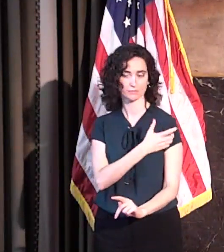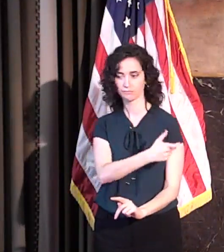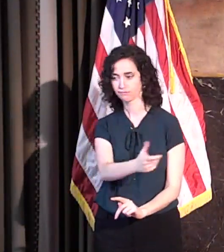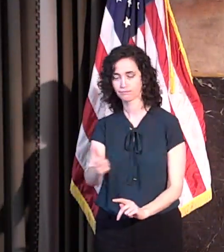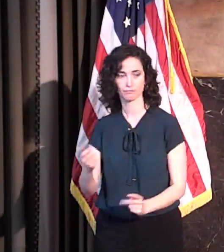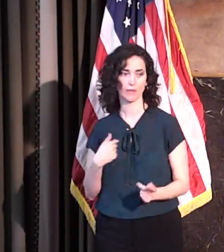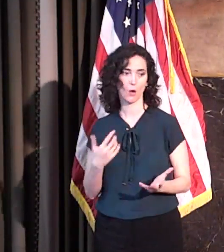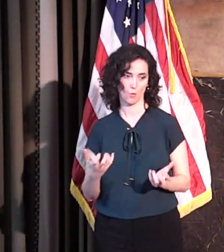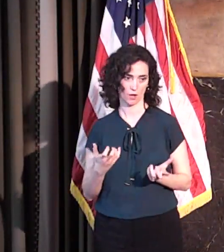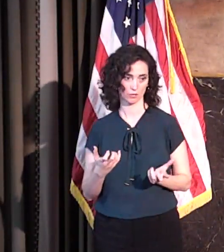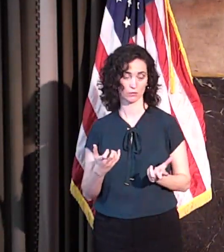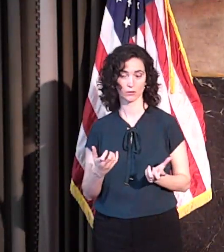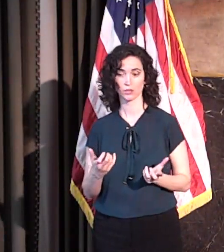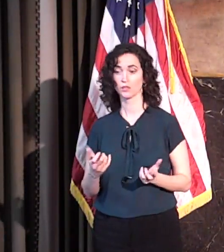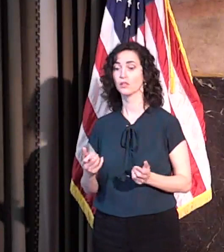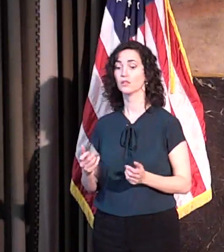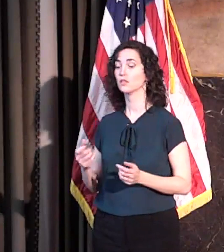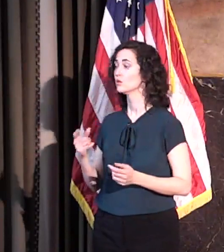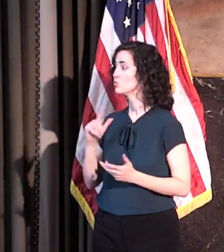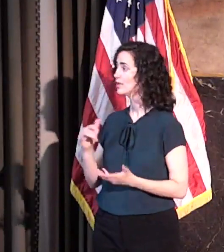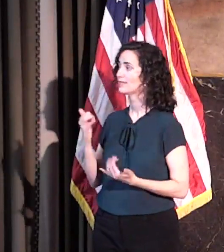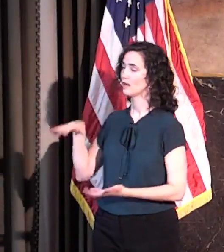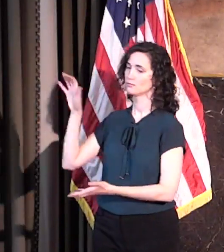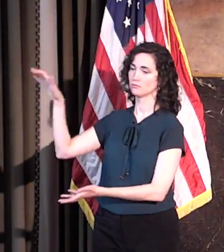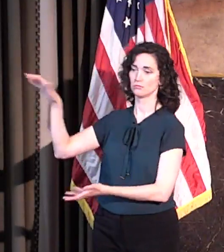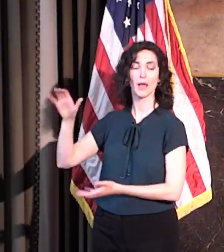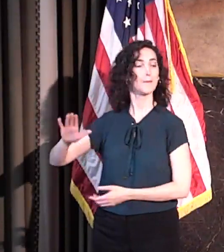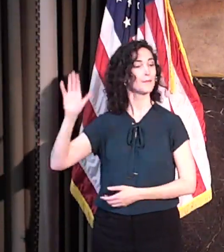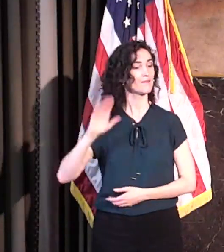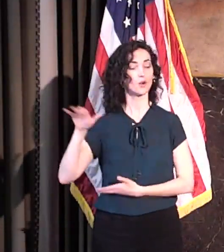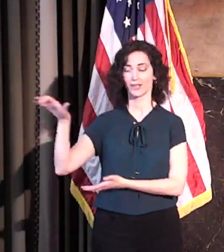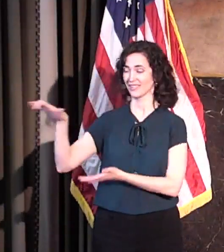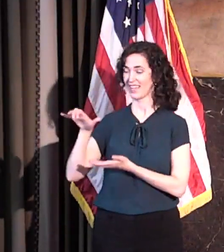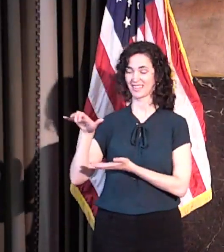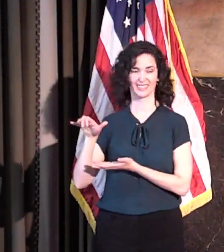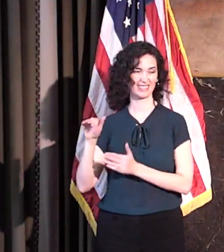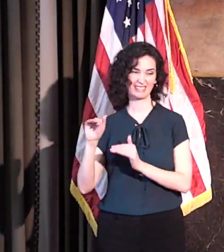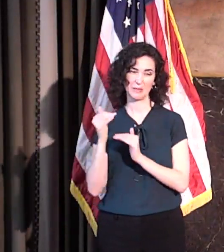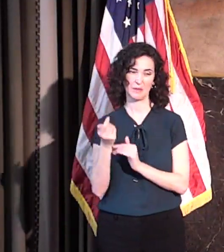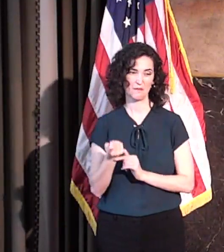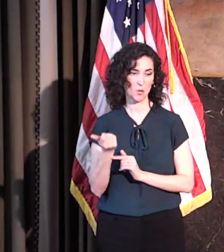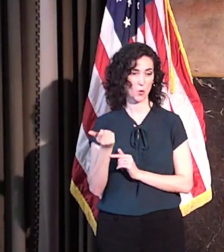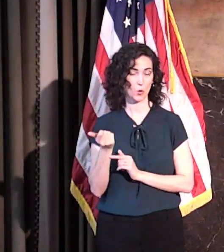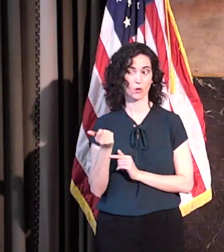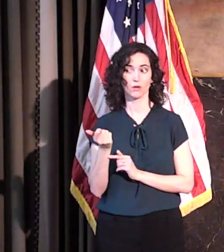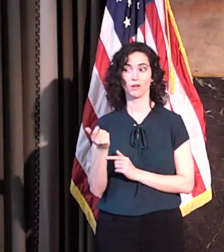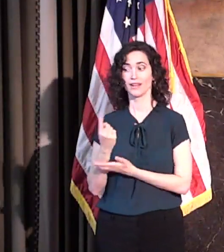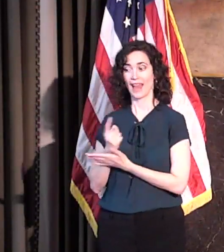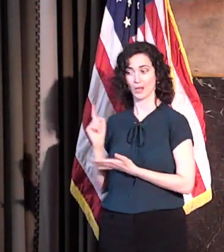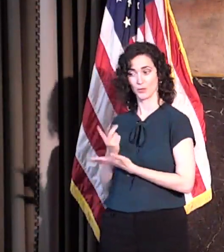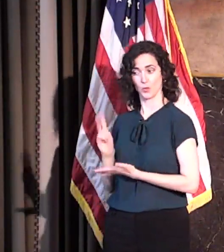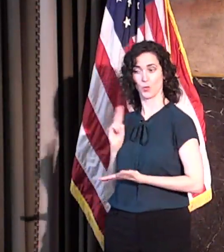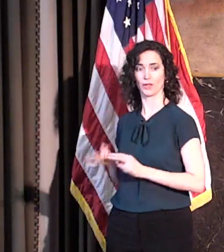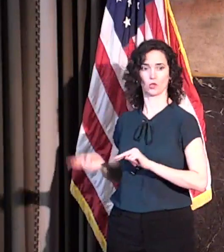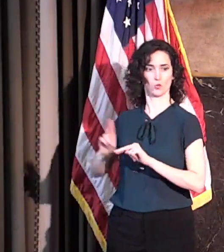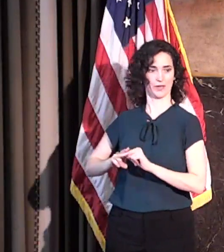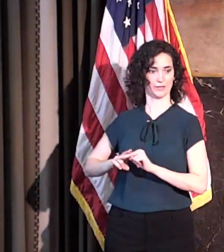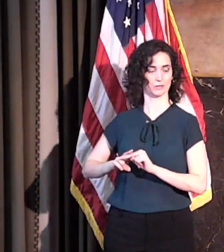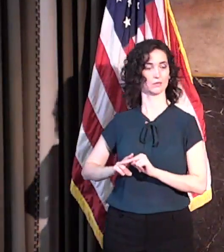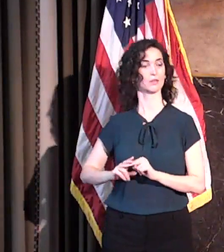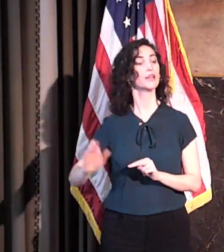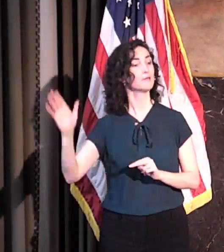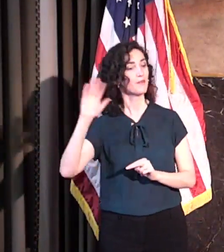were supply limited. Really up until, let's say, maybe a week or two ago, in that what we were getting from the federal government was very,